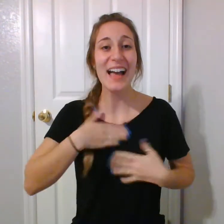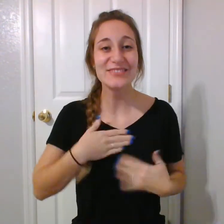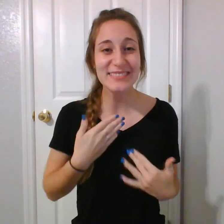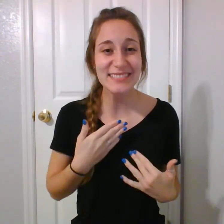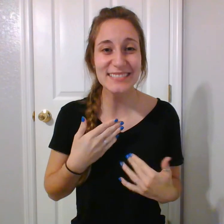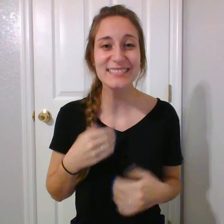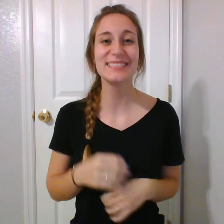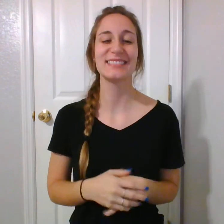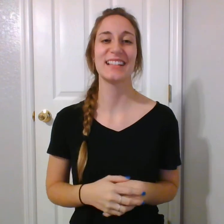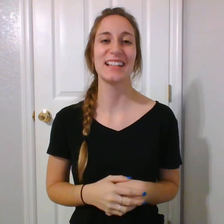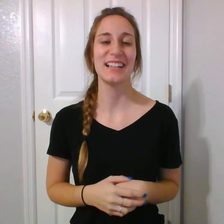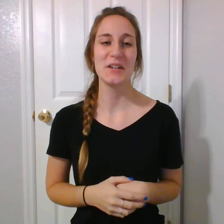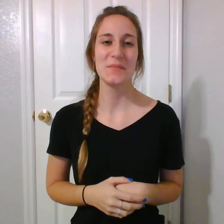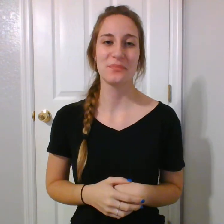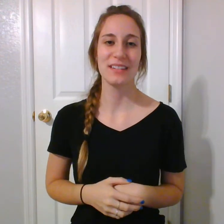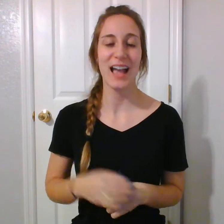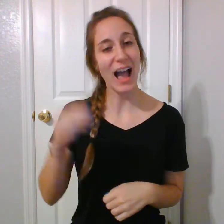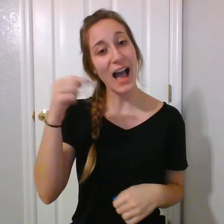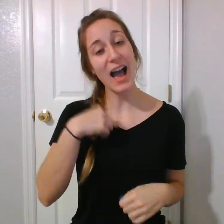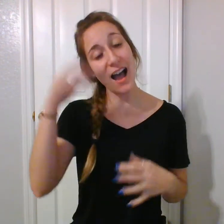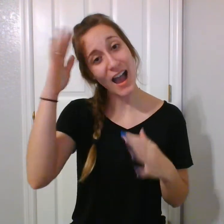tour, and see you again soon.